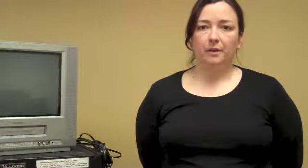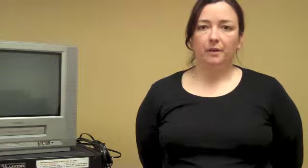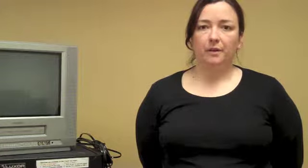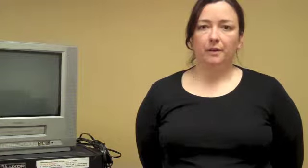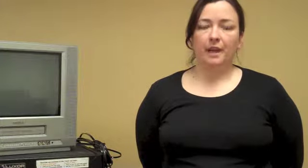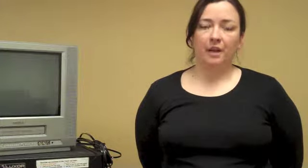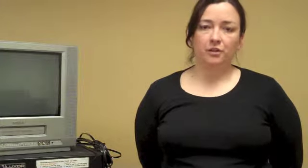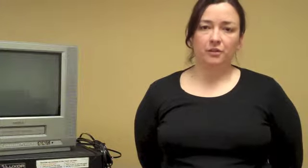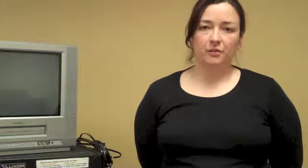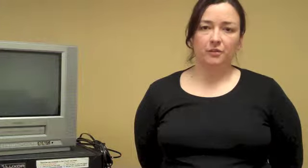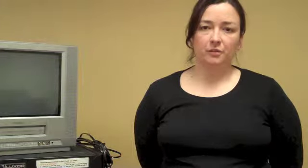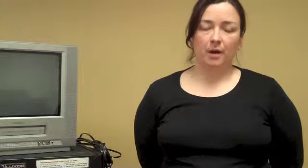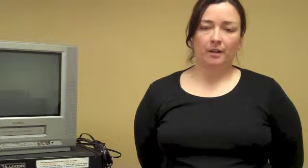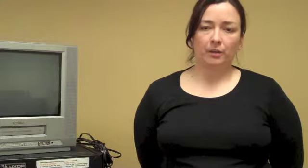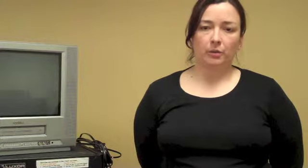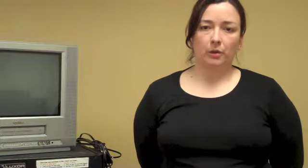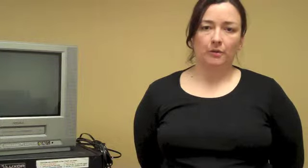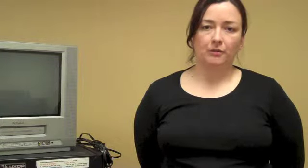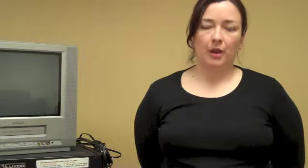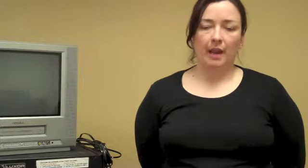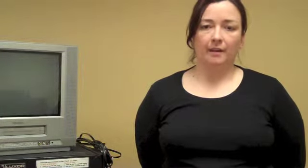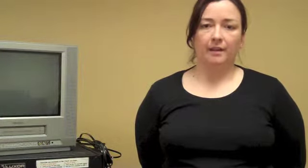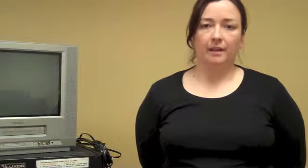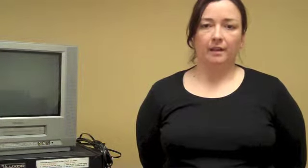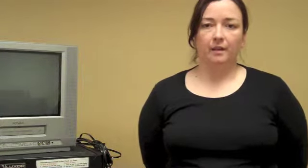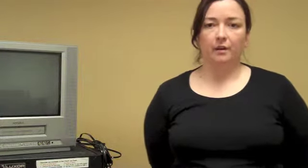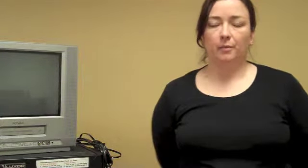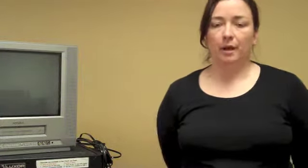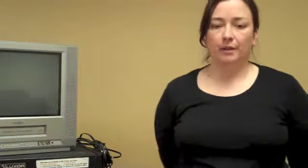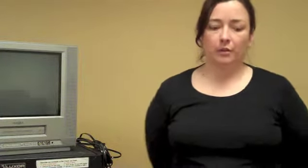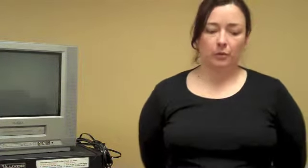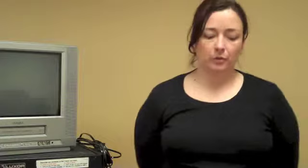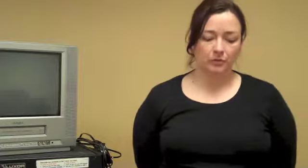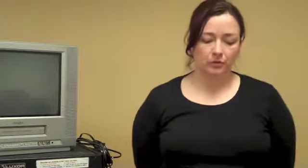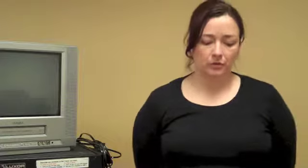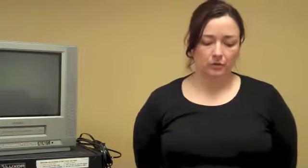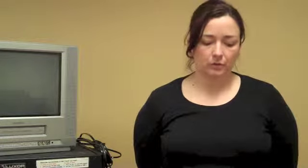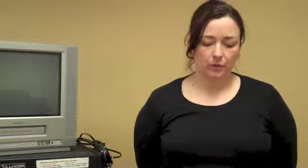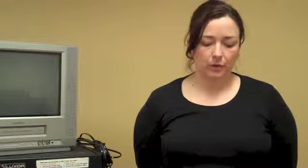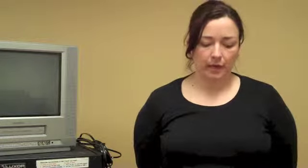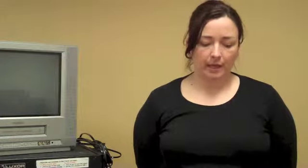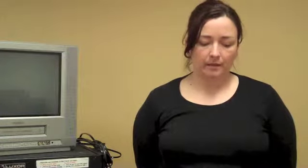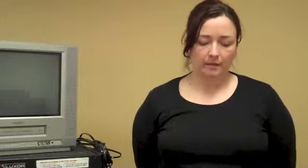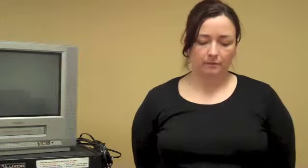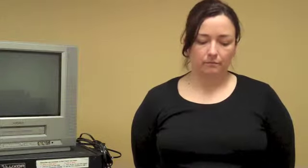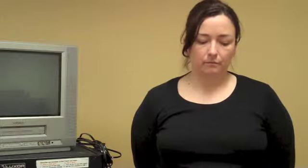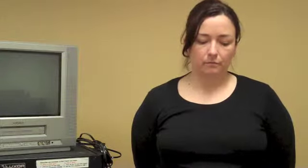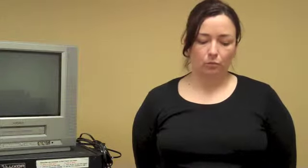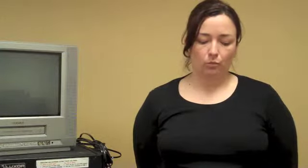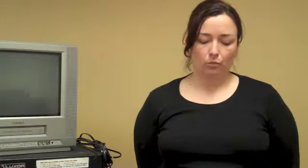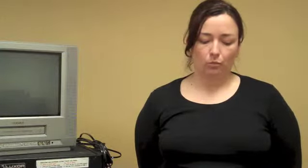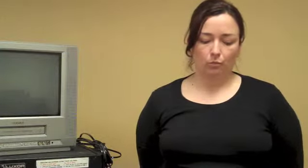the gaseous molecules and the molecules in